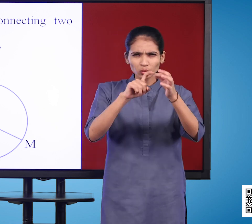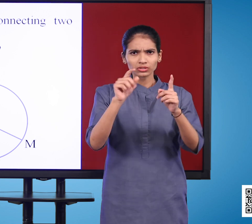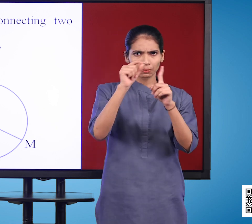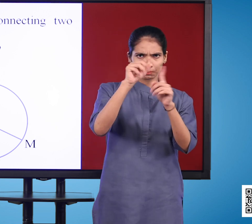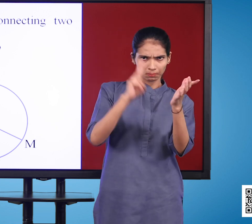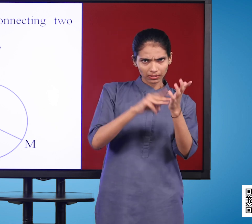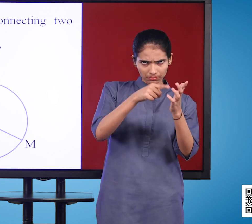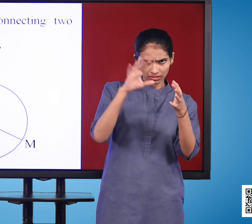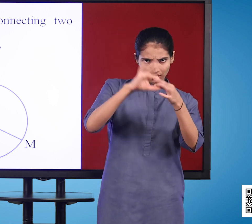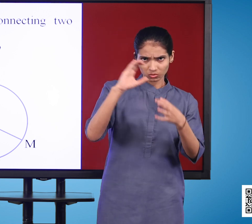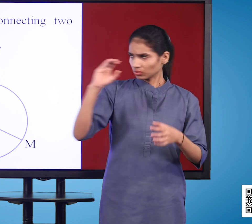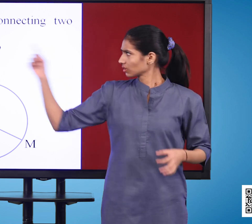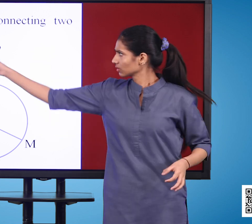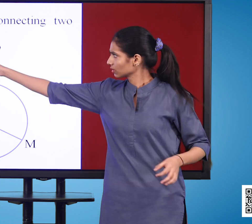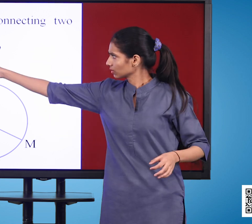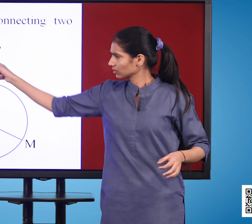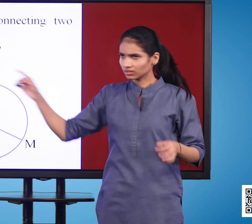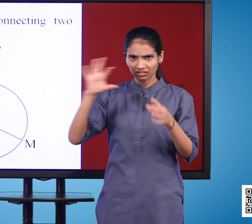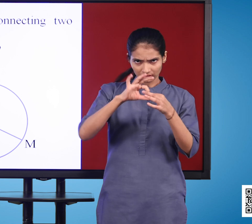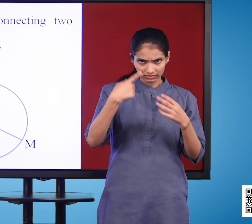Is PM also a chord?